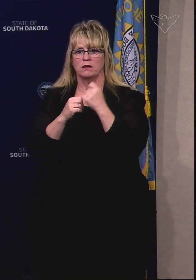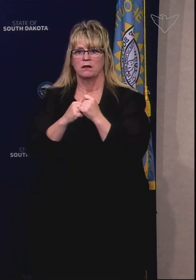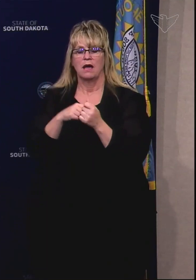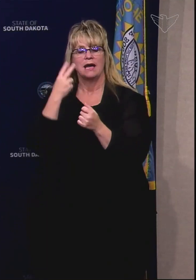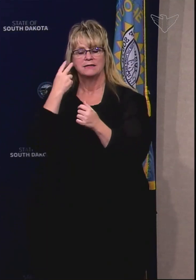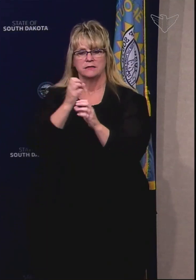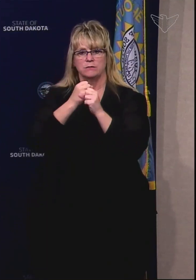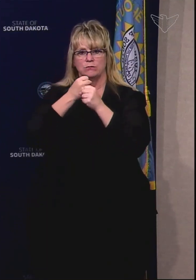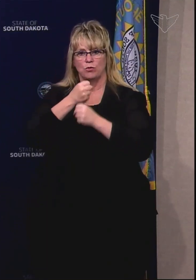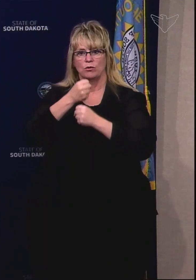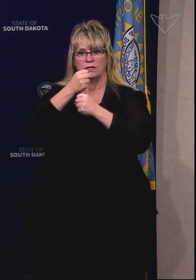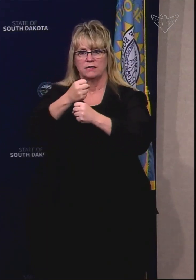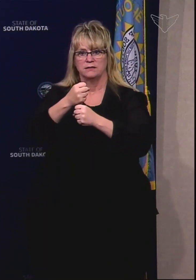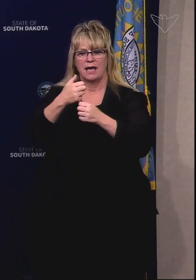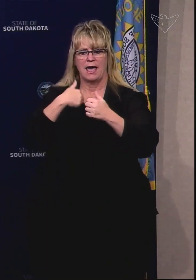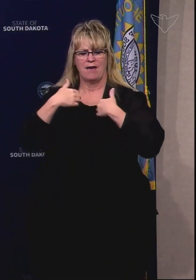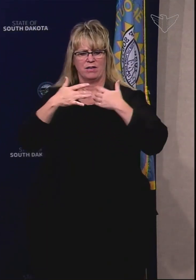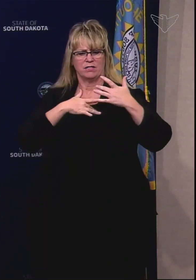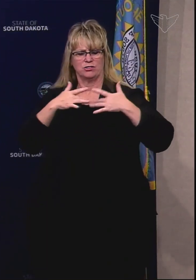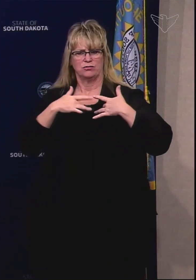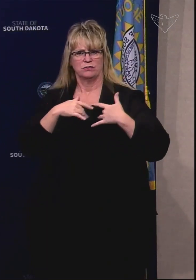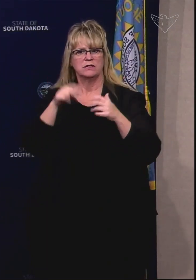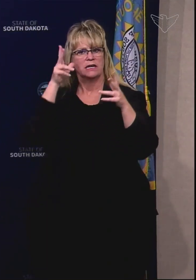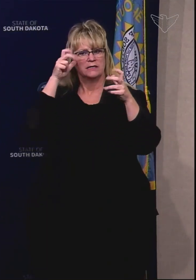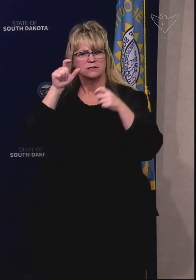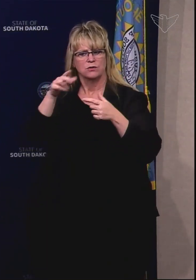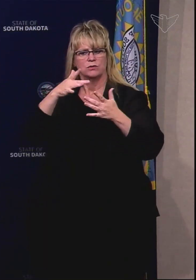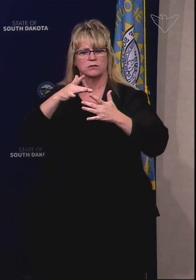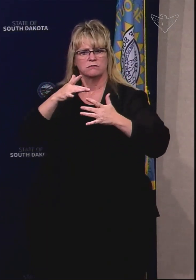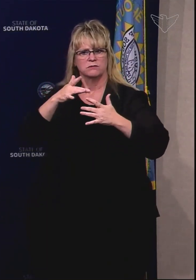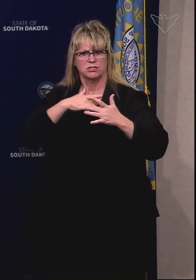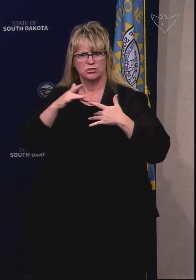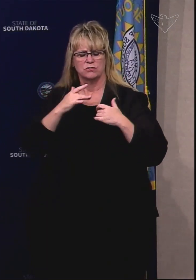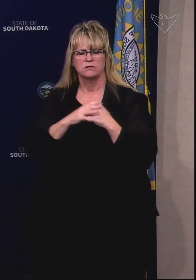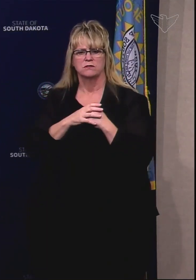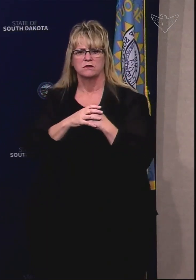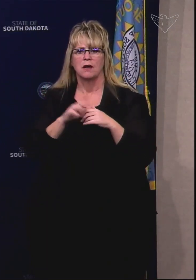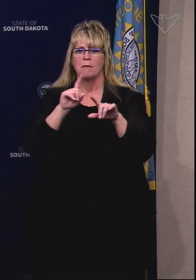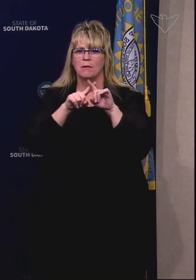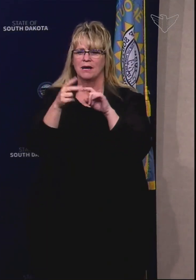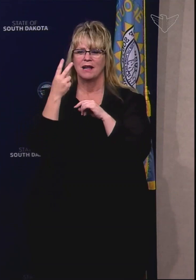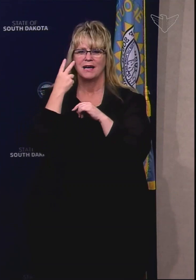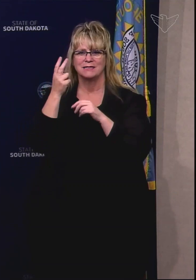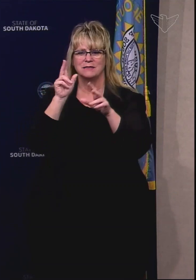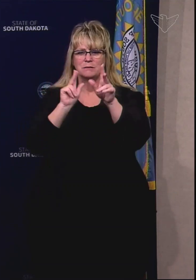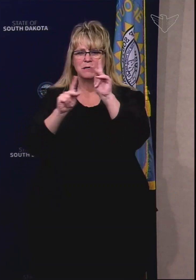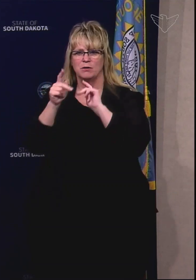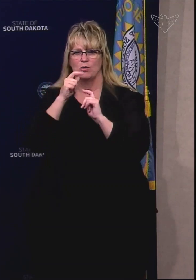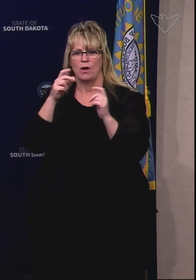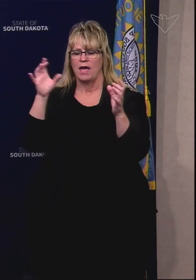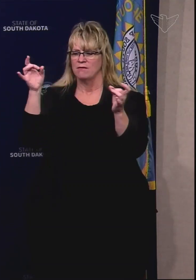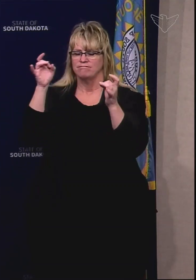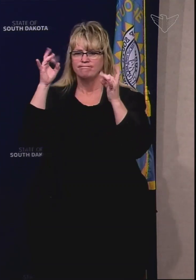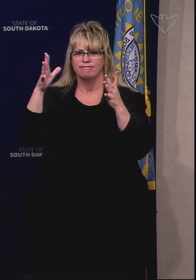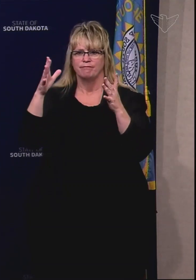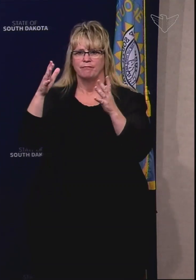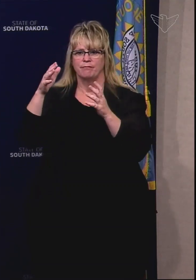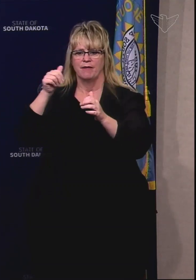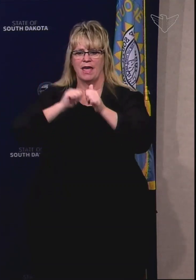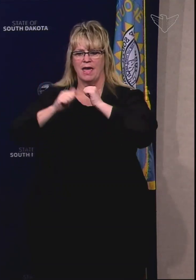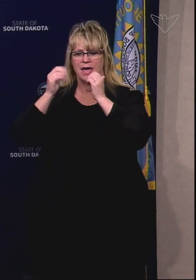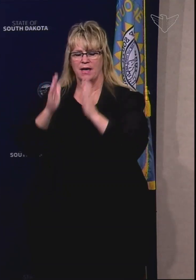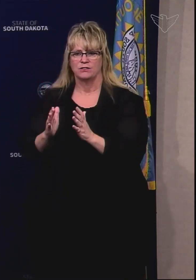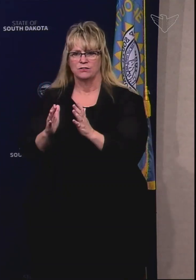important concerns, and I hear those concerns. But I also see violent actors who are trying to do an end run around